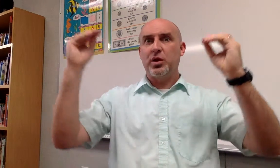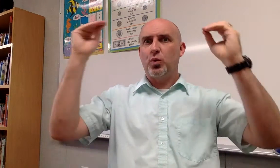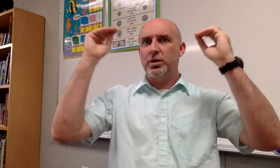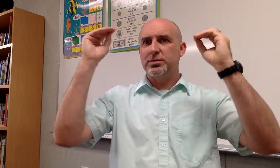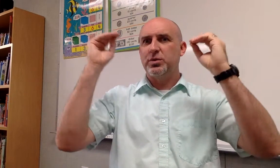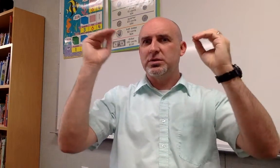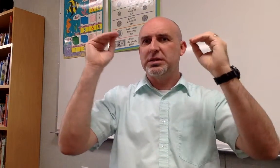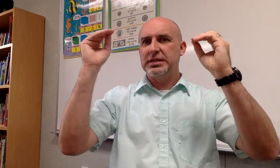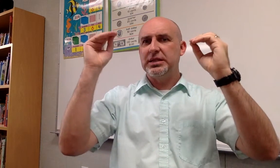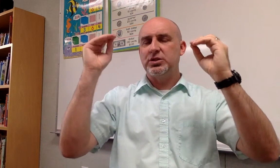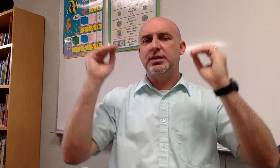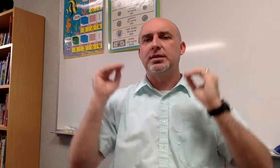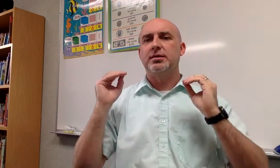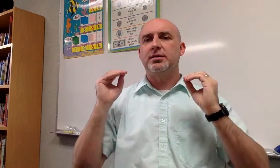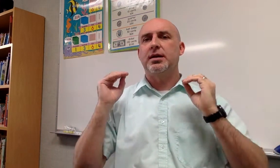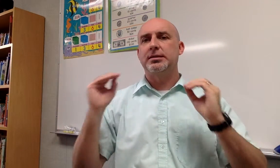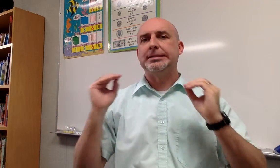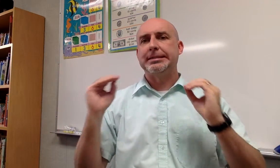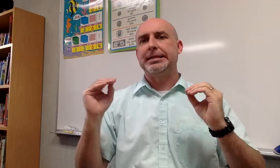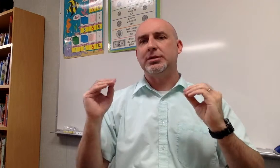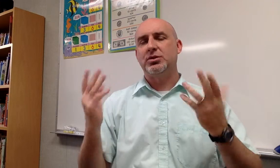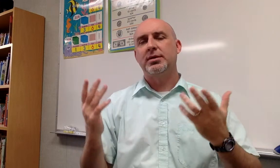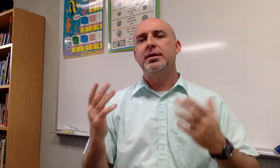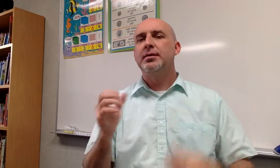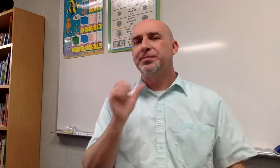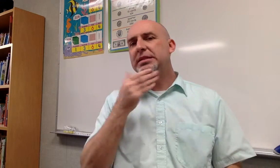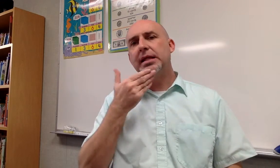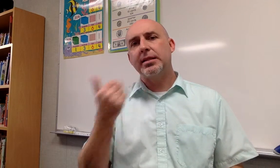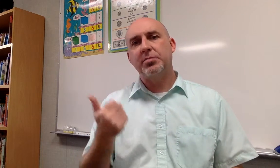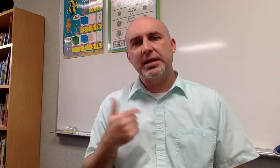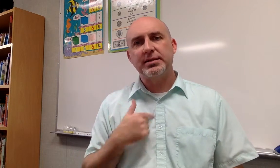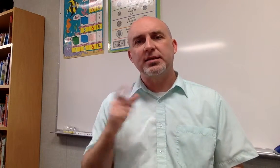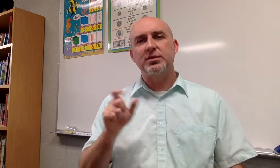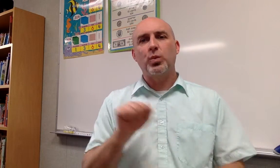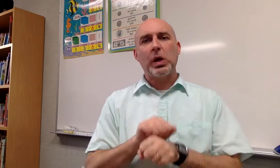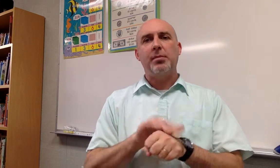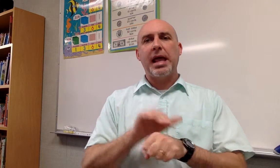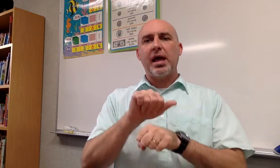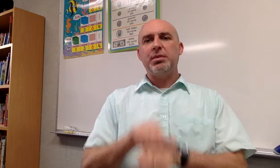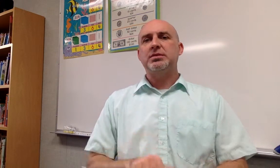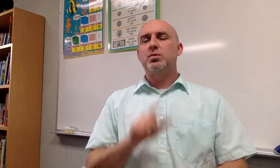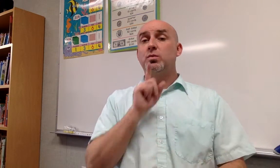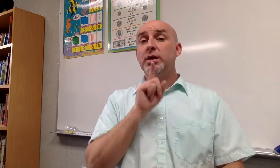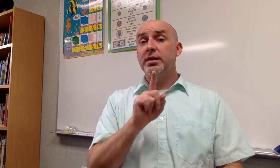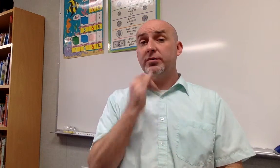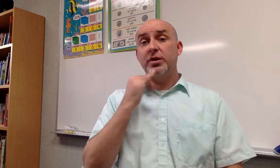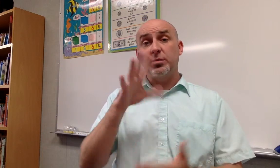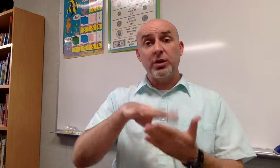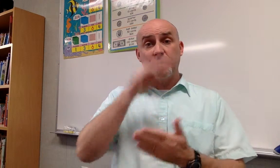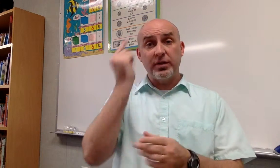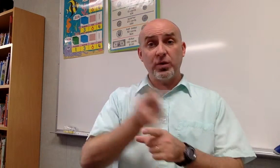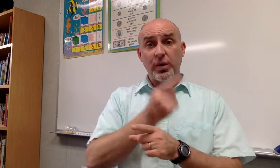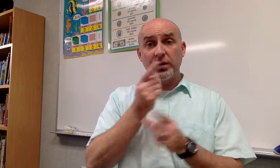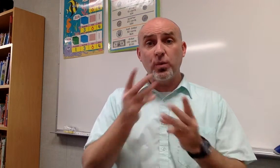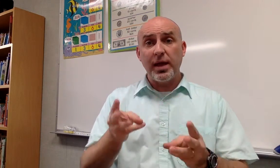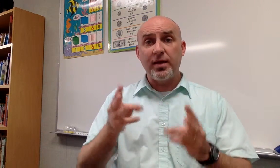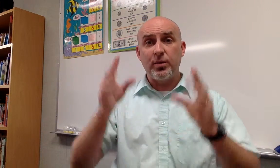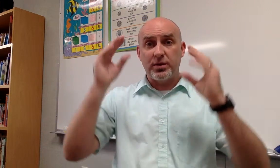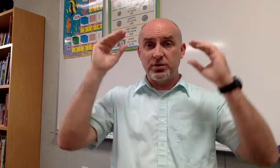where it's supposed to be teach. I tend to kind of teach. That's not the best. I need to work on my habits. Really, if you're going to be learning the correct way, we want to do it